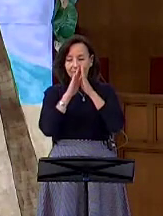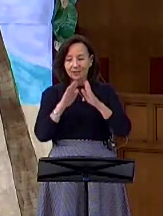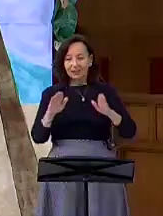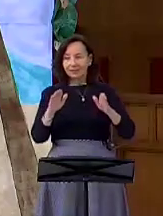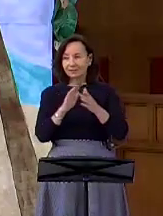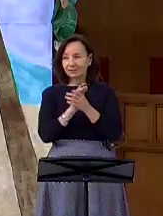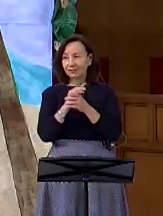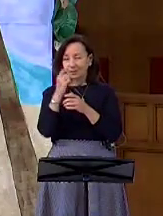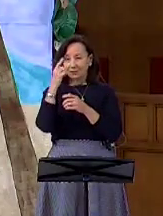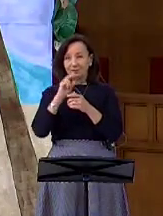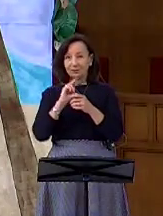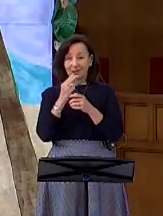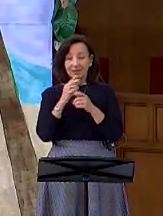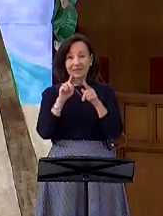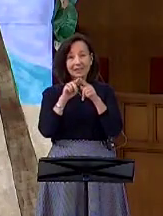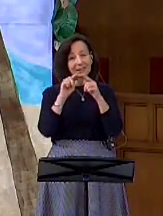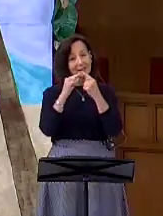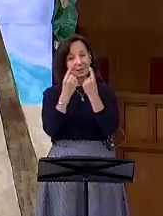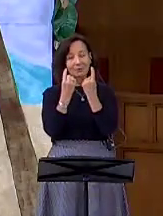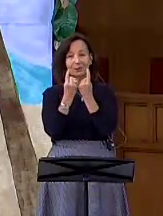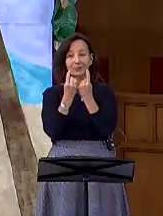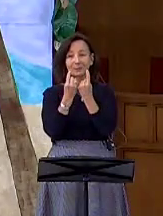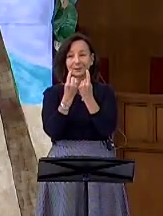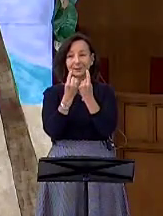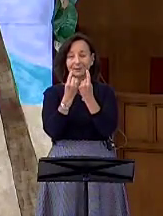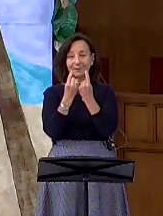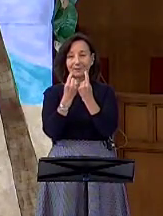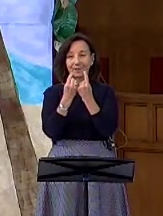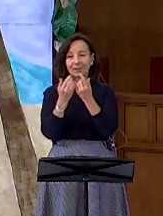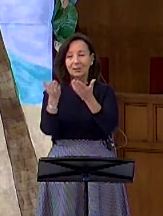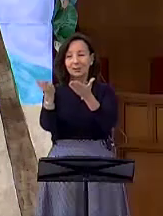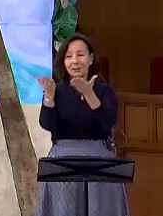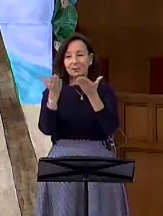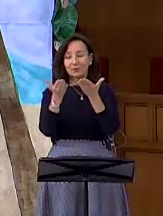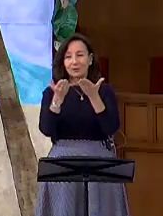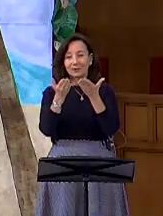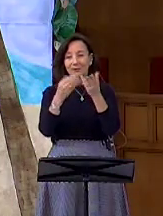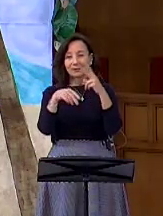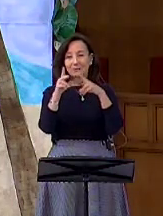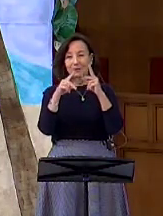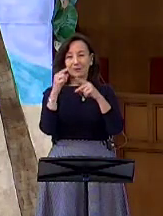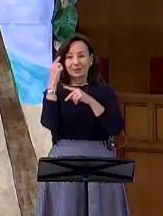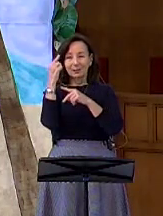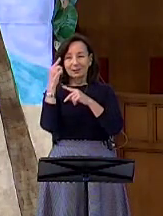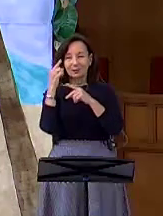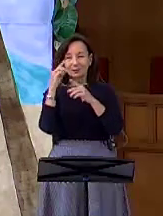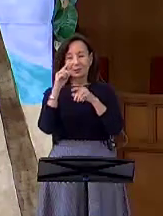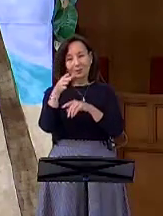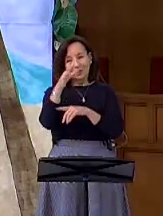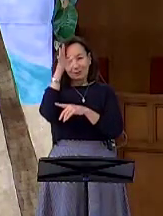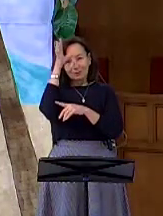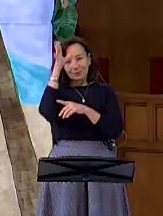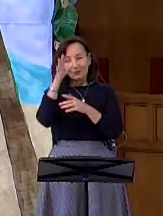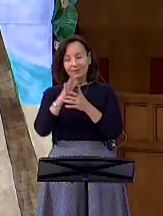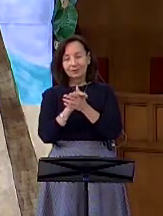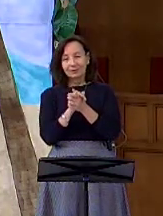for us as a group to bring these people and these concerns to our Father.